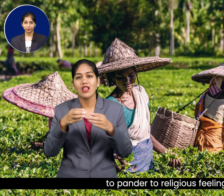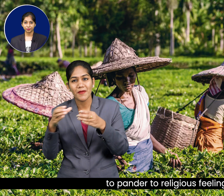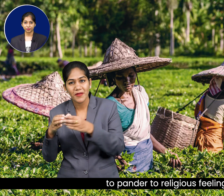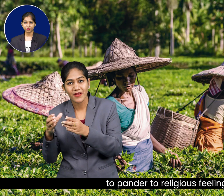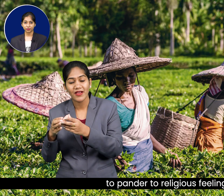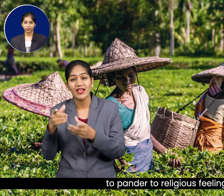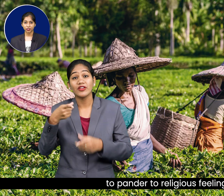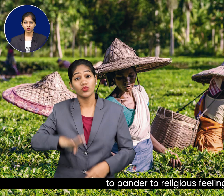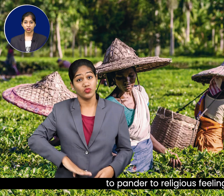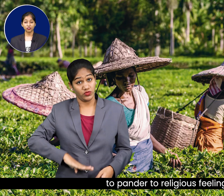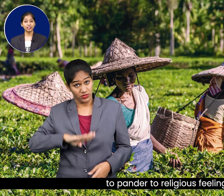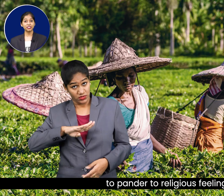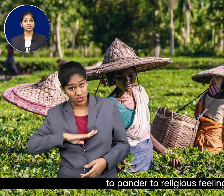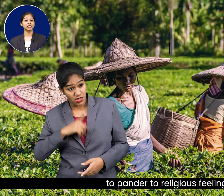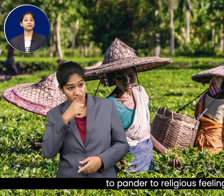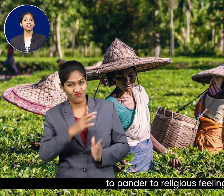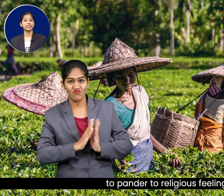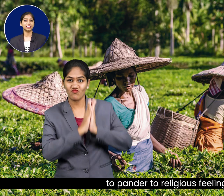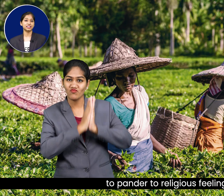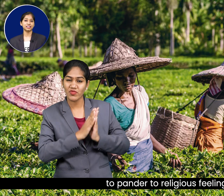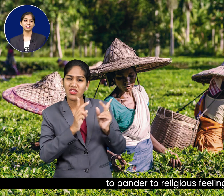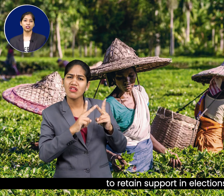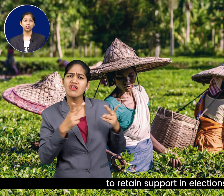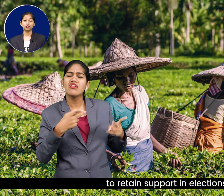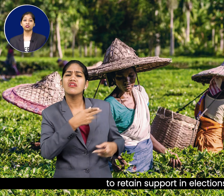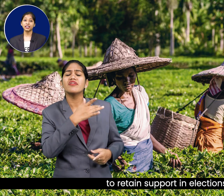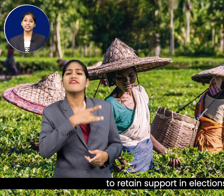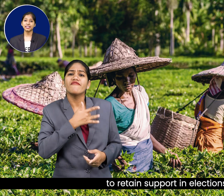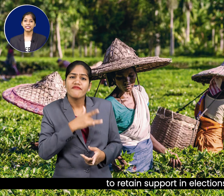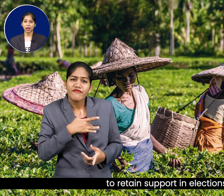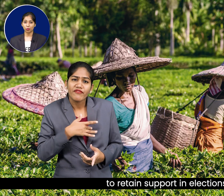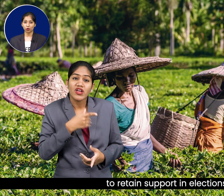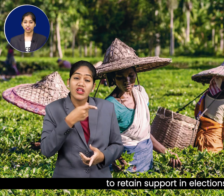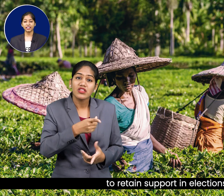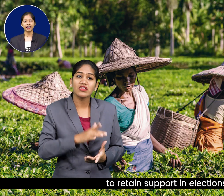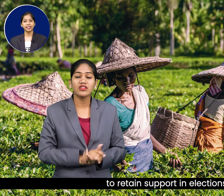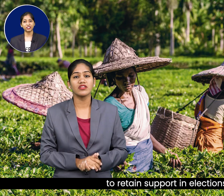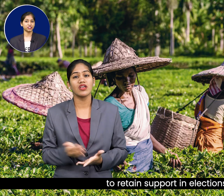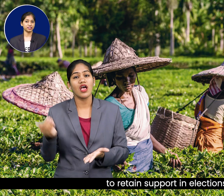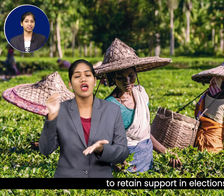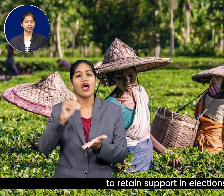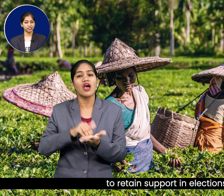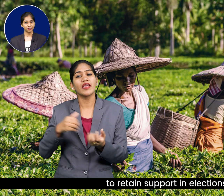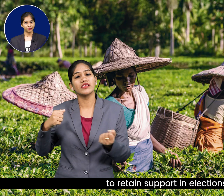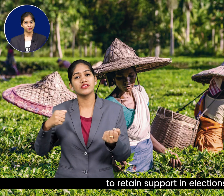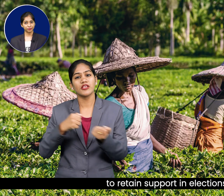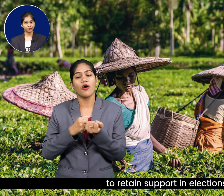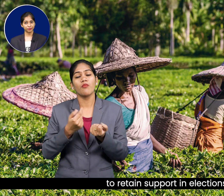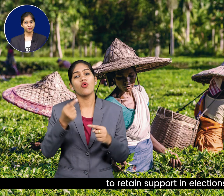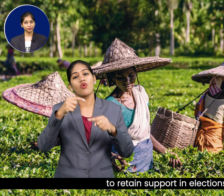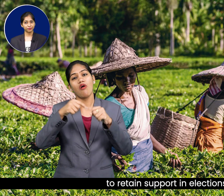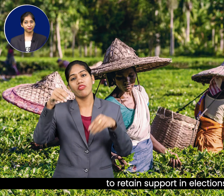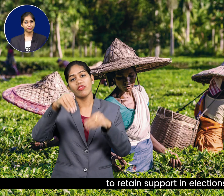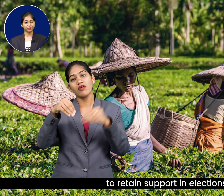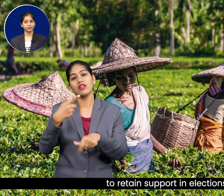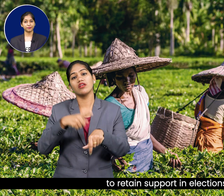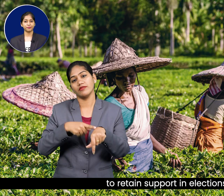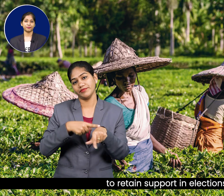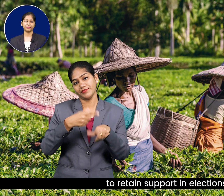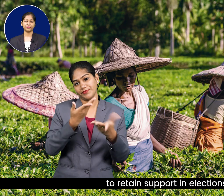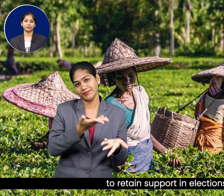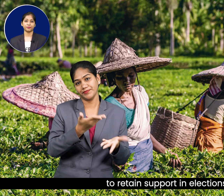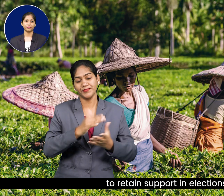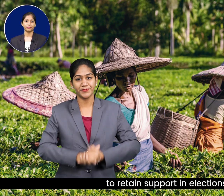pander to religious feelings to retain support in elections.